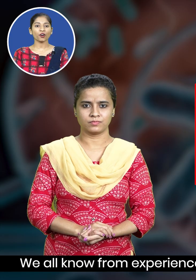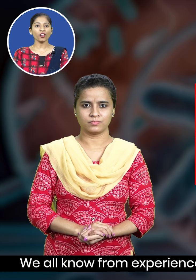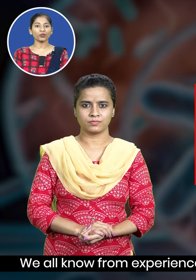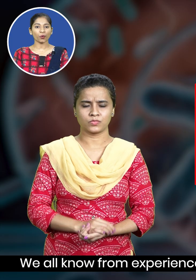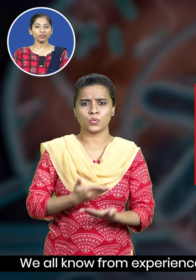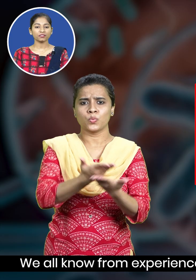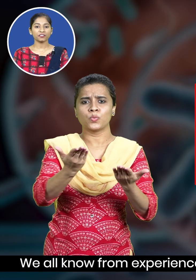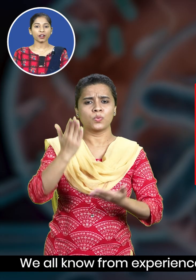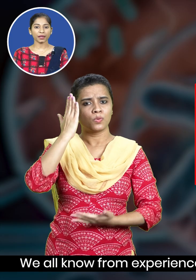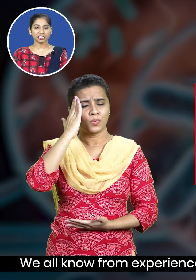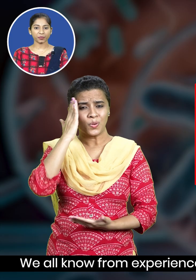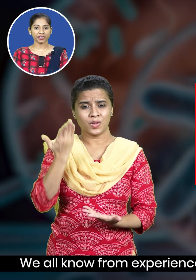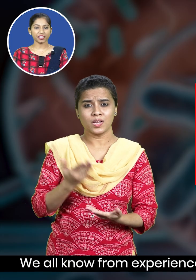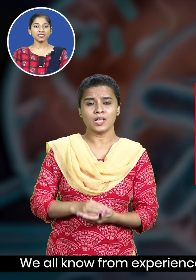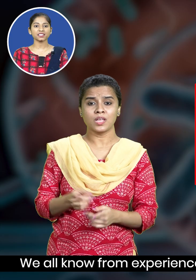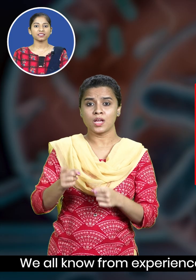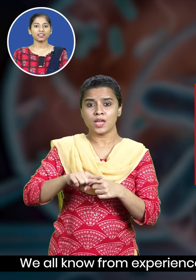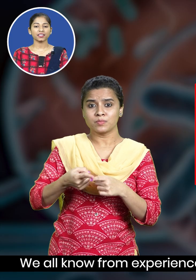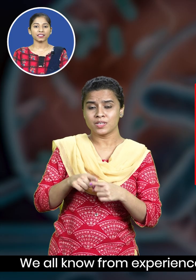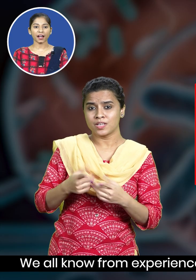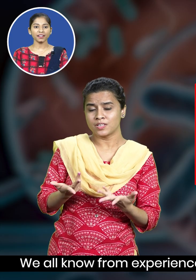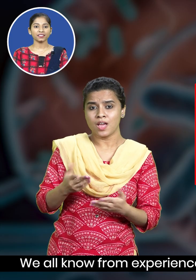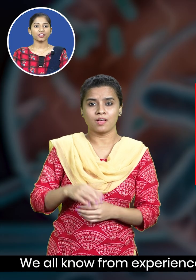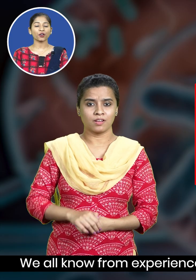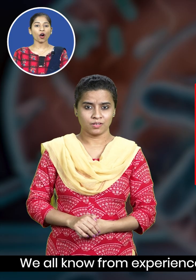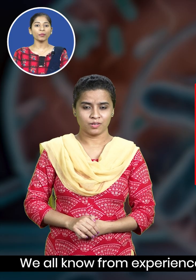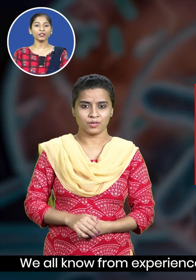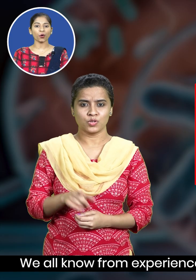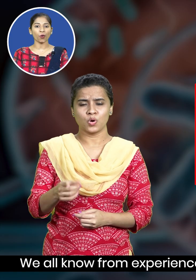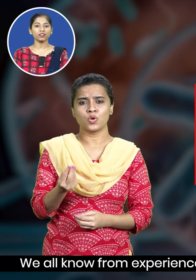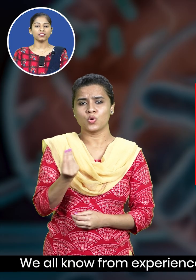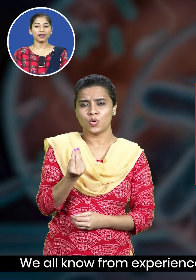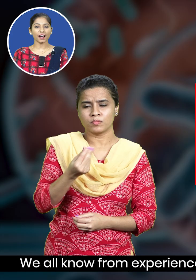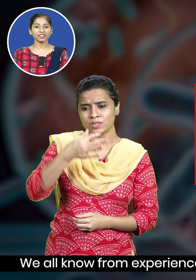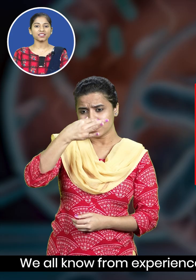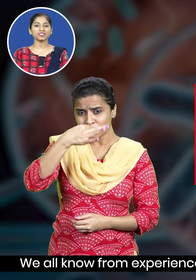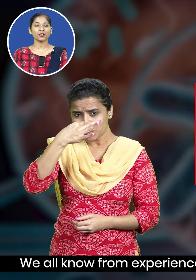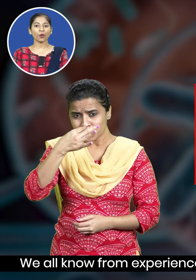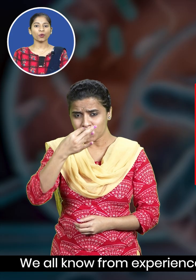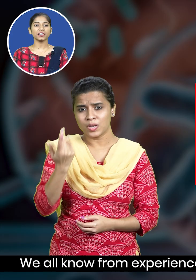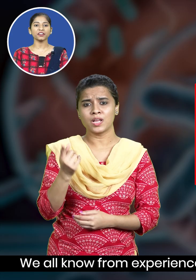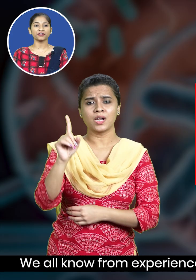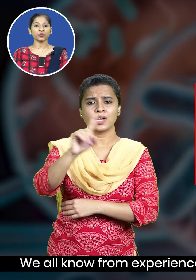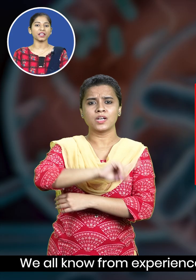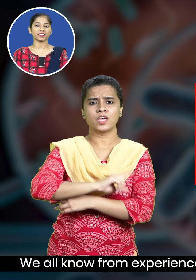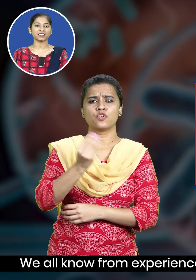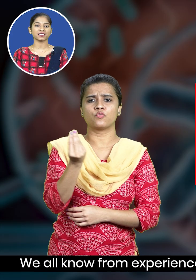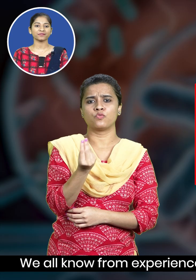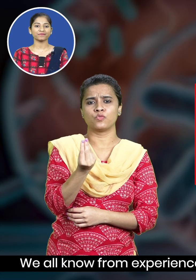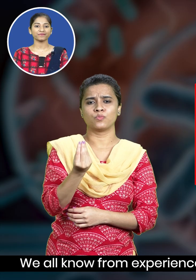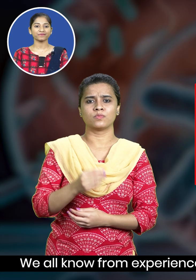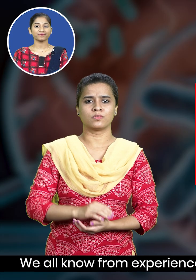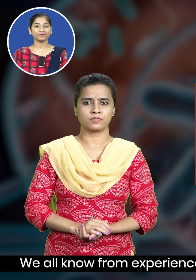We all know from experience that the common cold lasts only a few days.